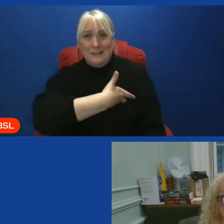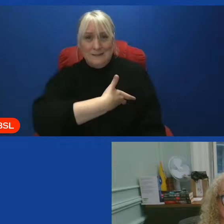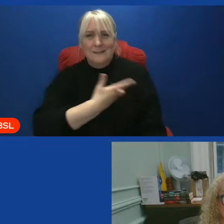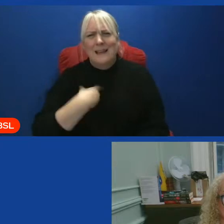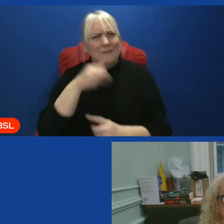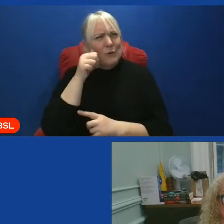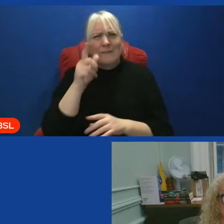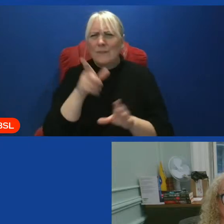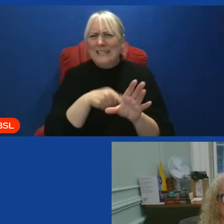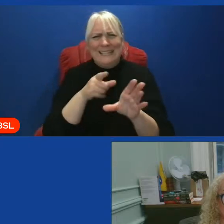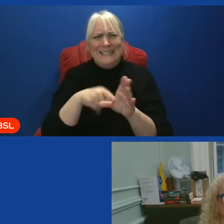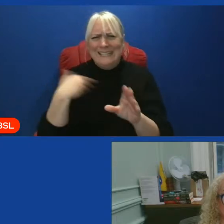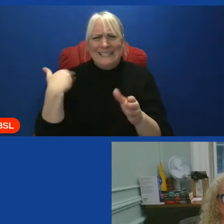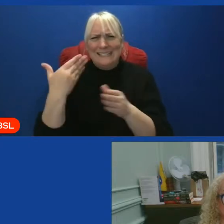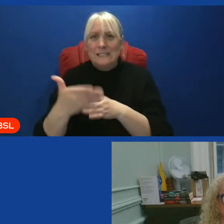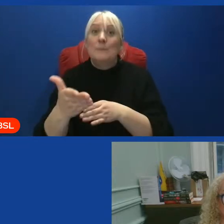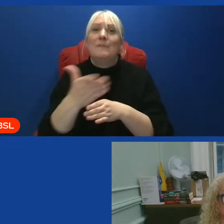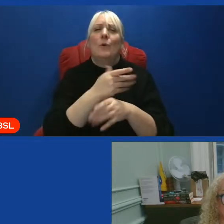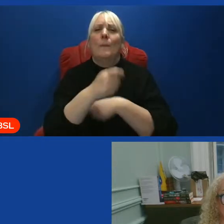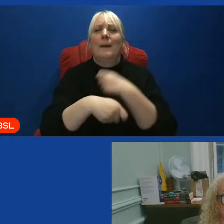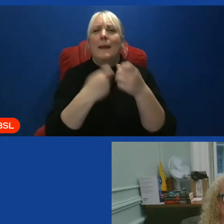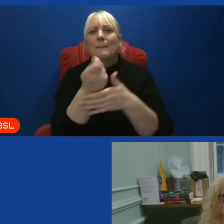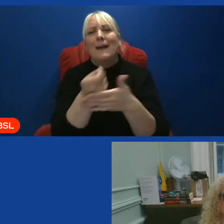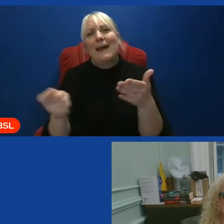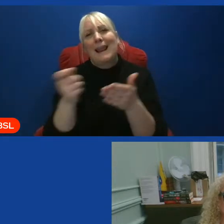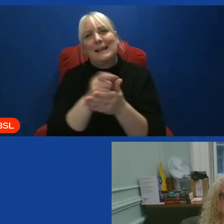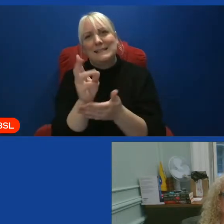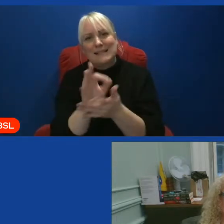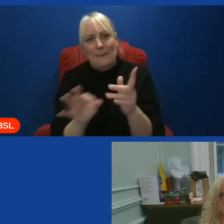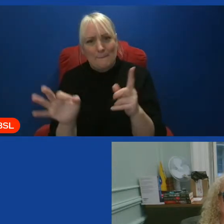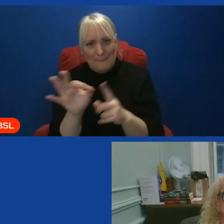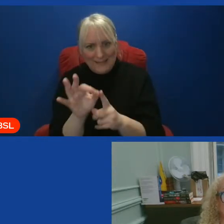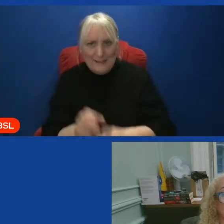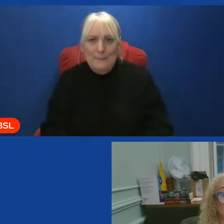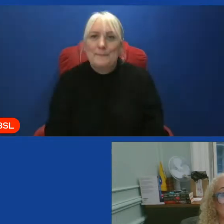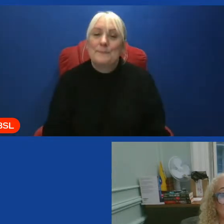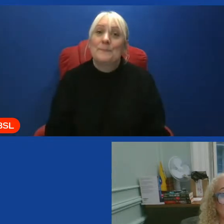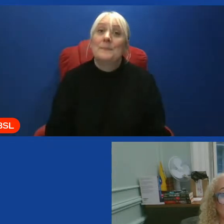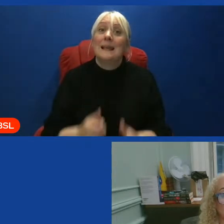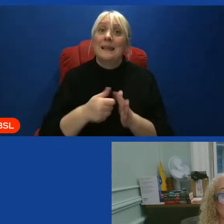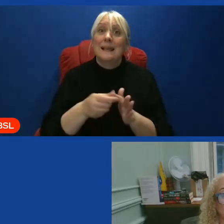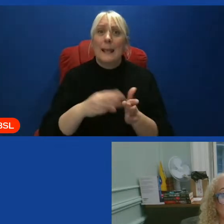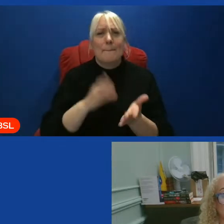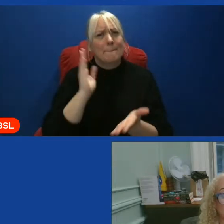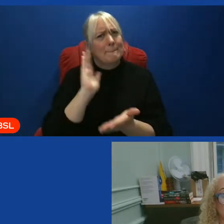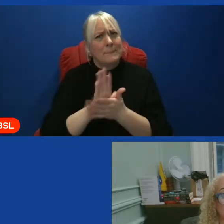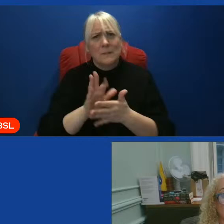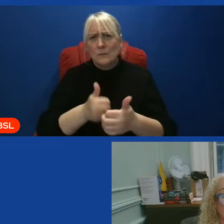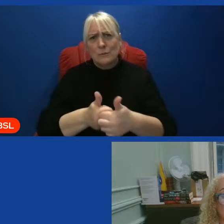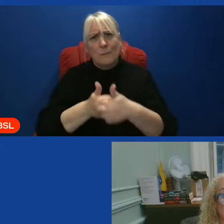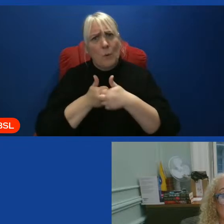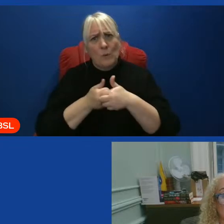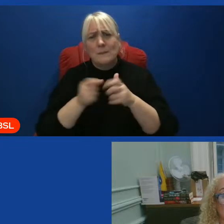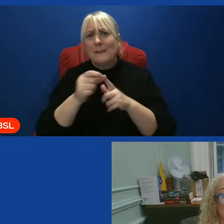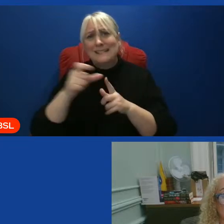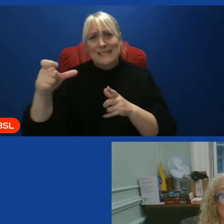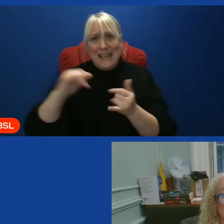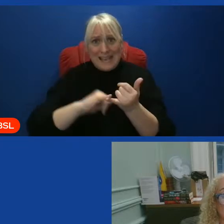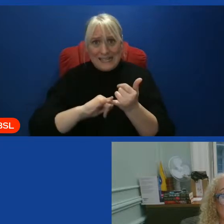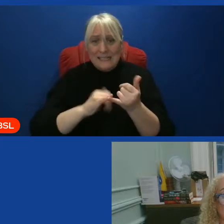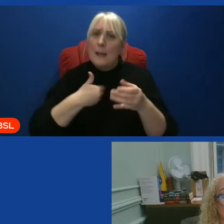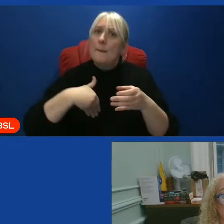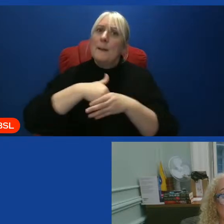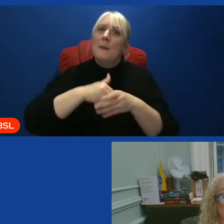Unison before being elected MP. Well, Kim is also an avid supporter of PCS. She's a member of our PCS parliamentary